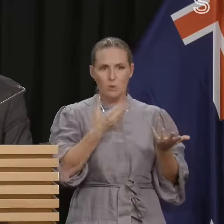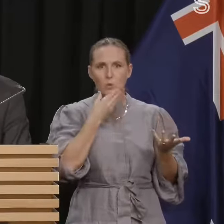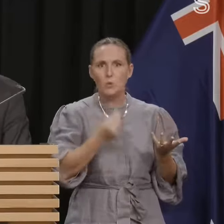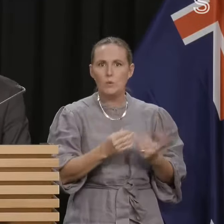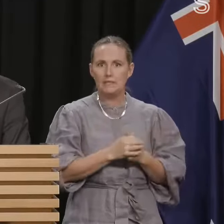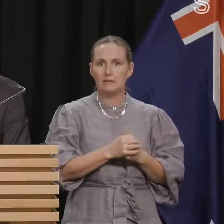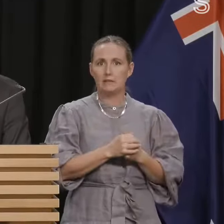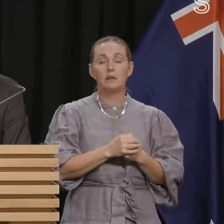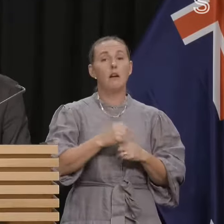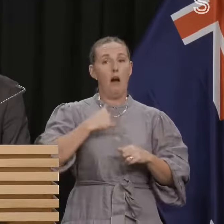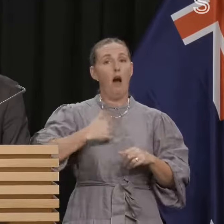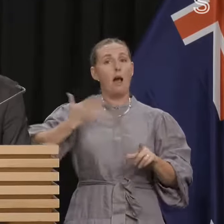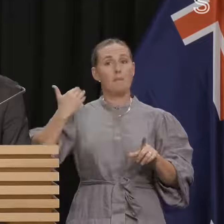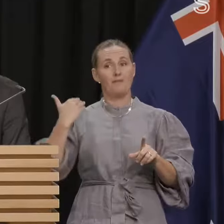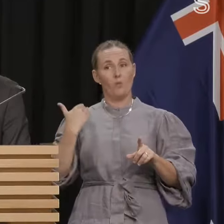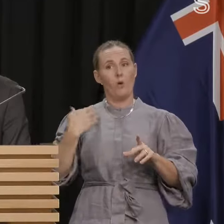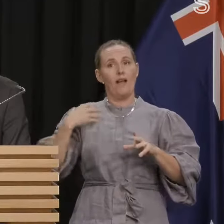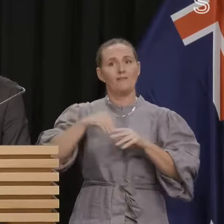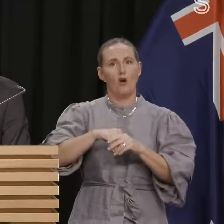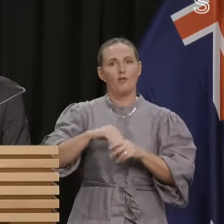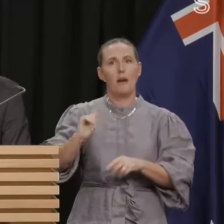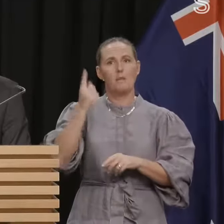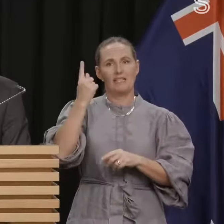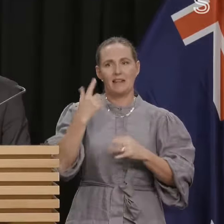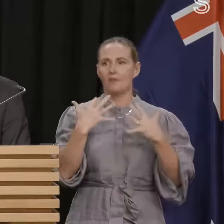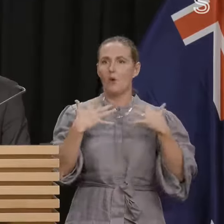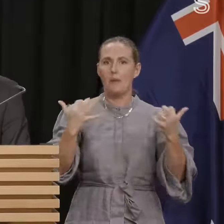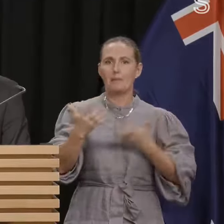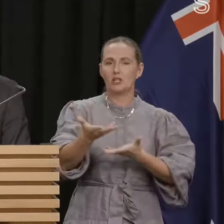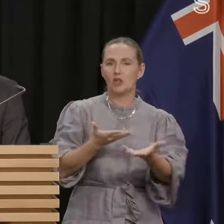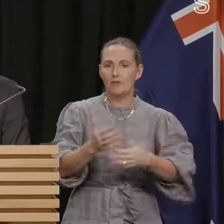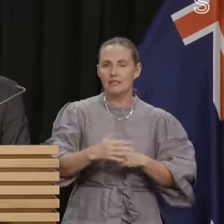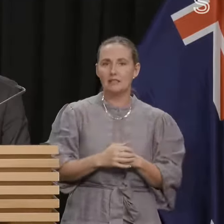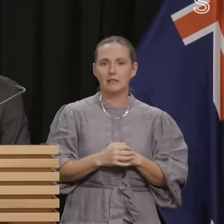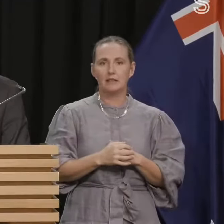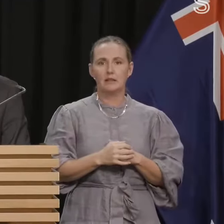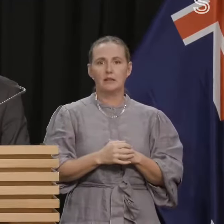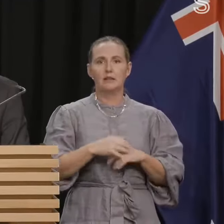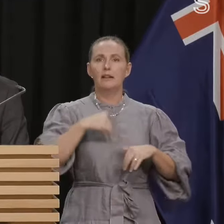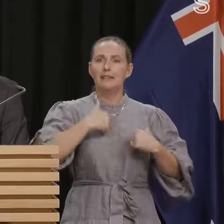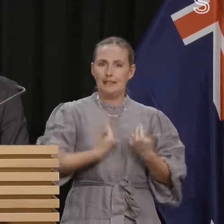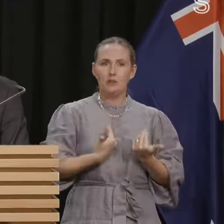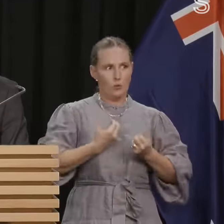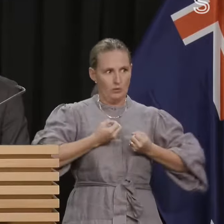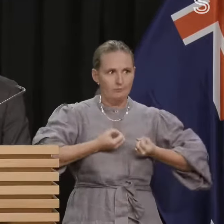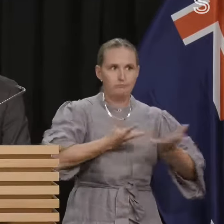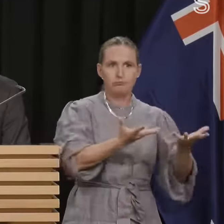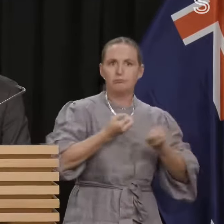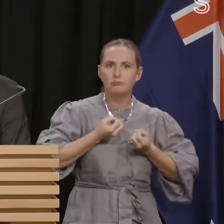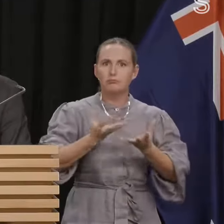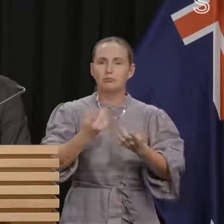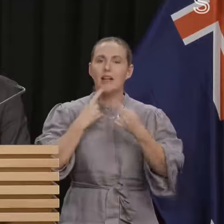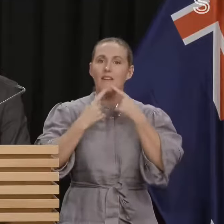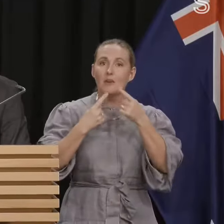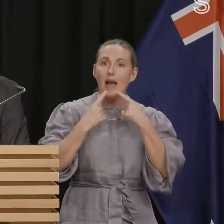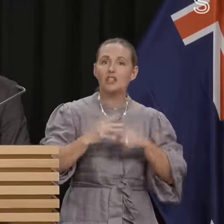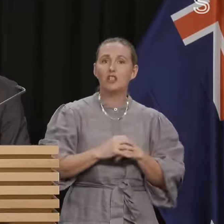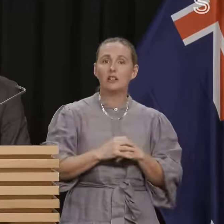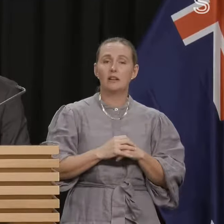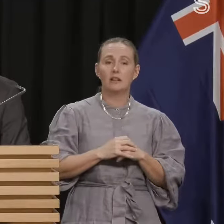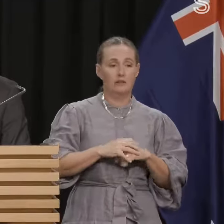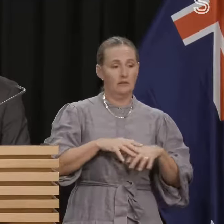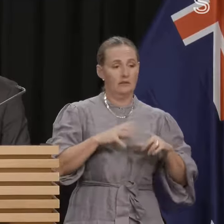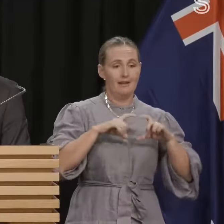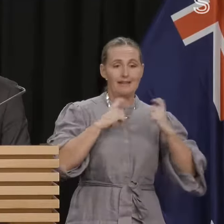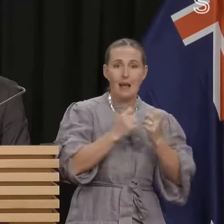for the Public Service. So proactive release of information, proactive release of cabinet papers, I think is an advance. Proactive release of ministerial diaries,